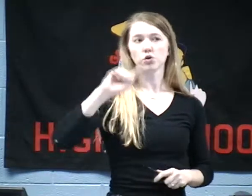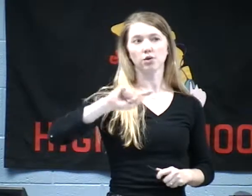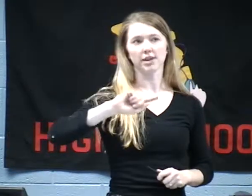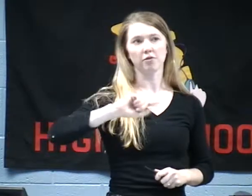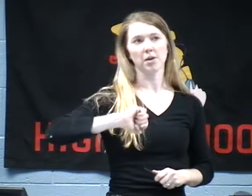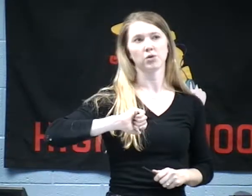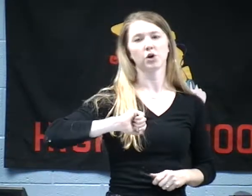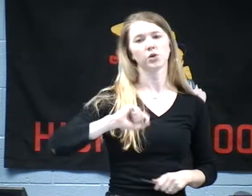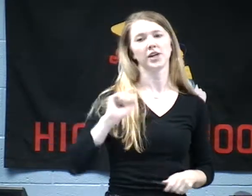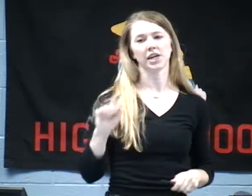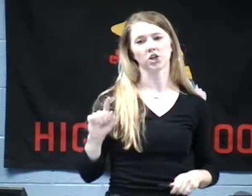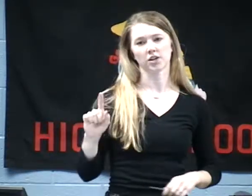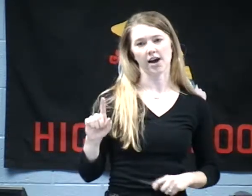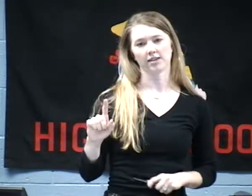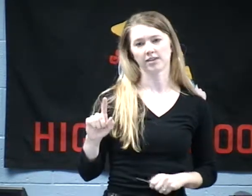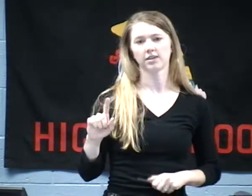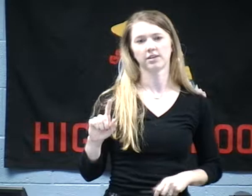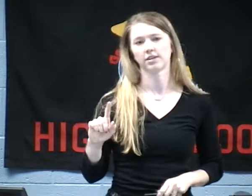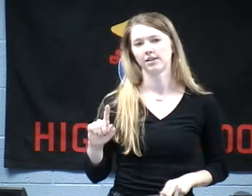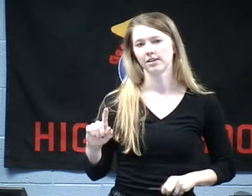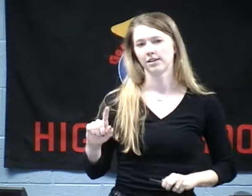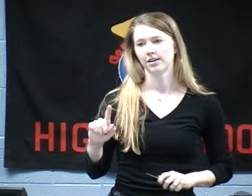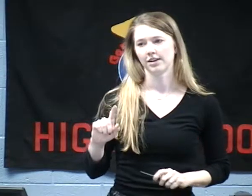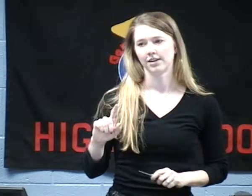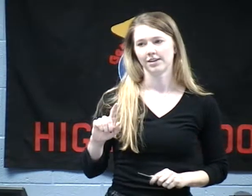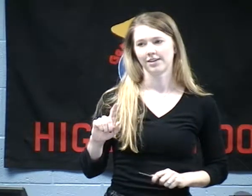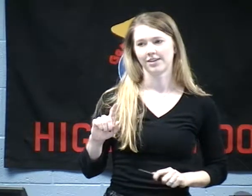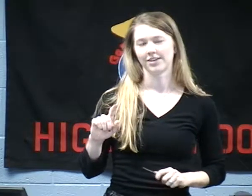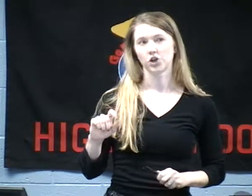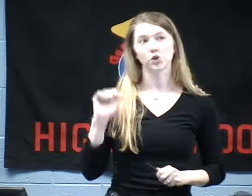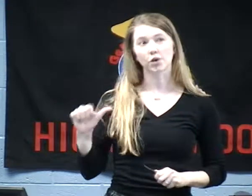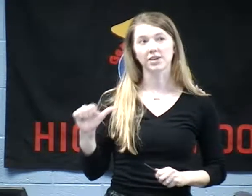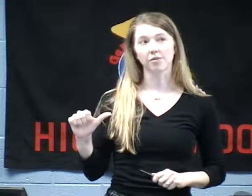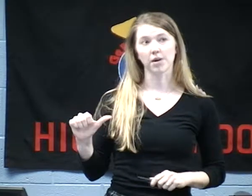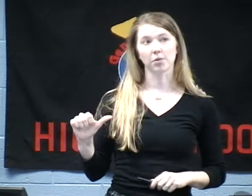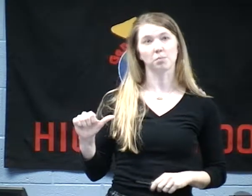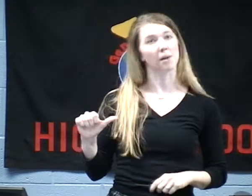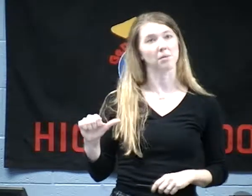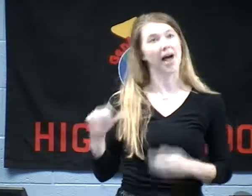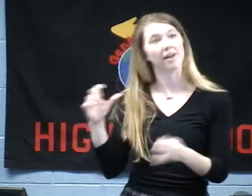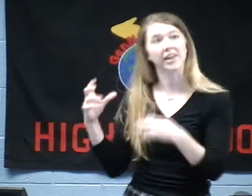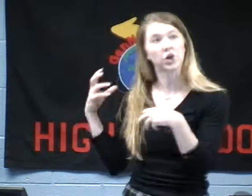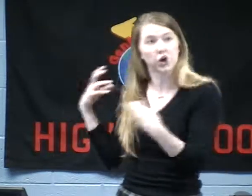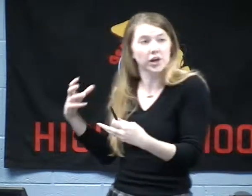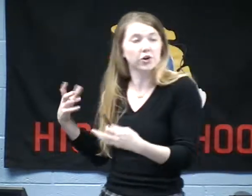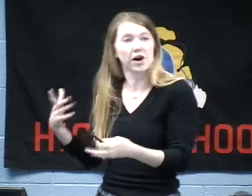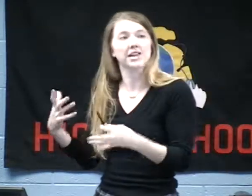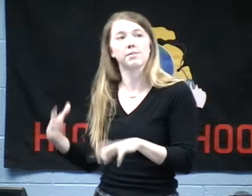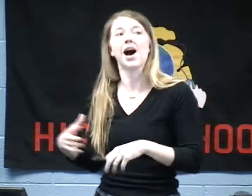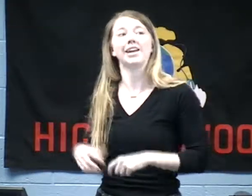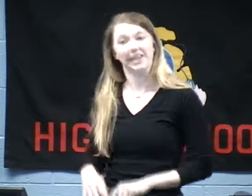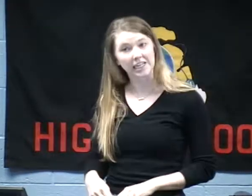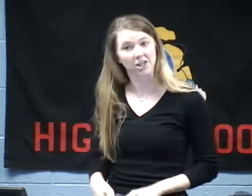those deaf people go to an English class? No. Do those deaf people probably have a good grasp on